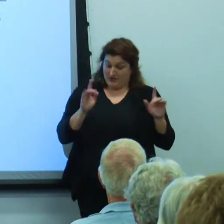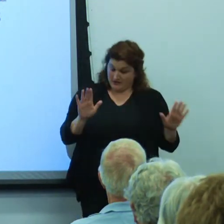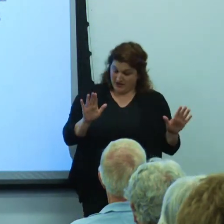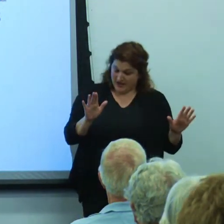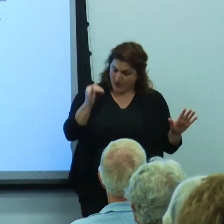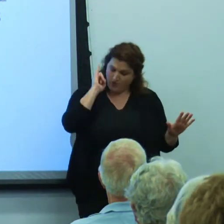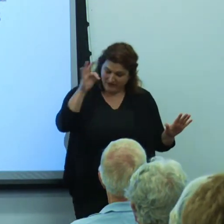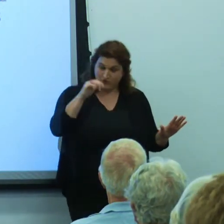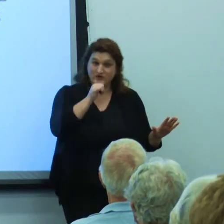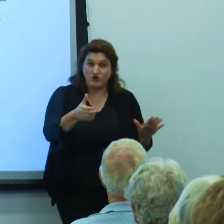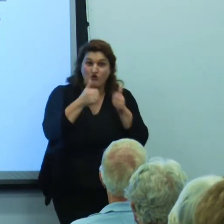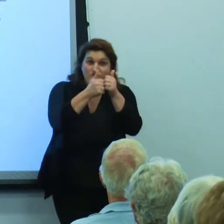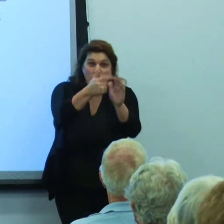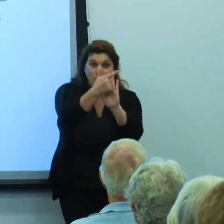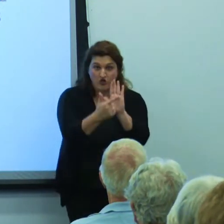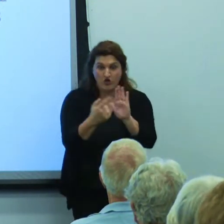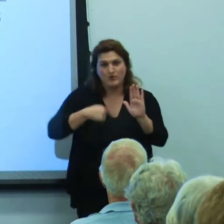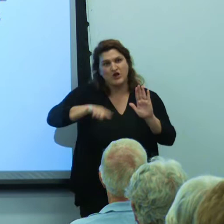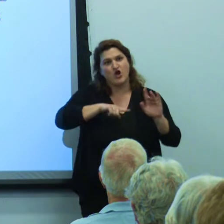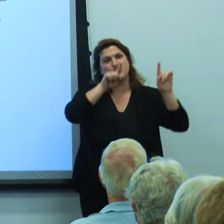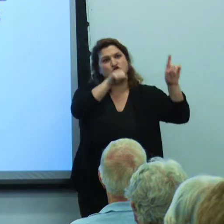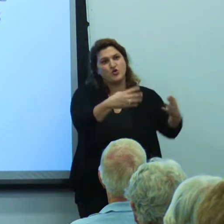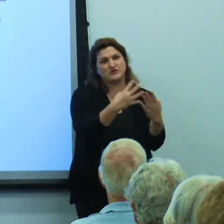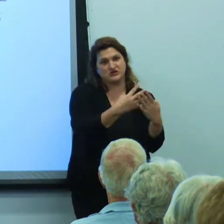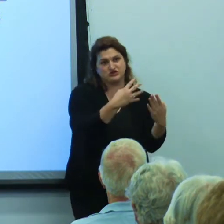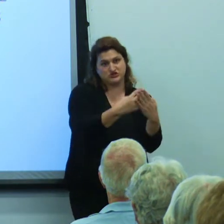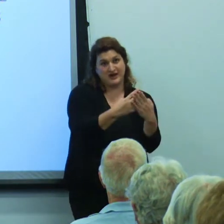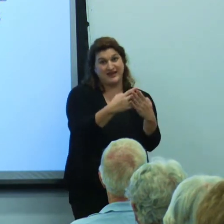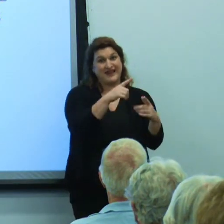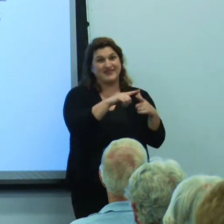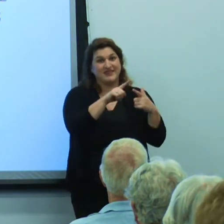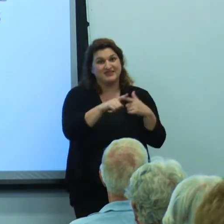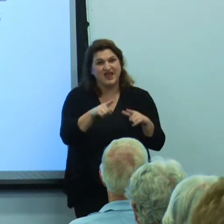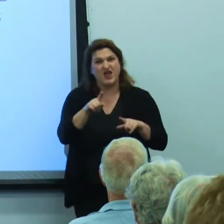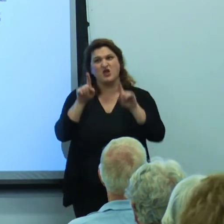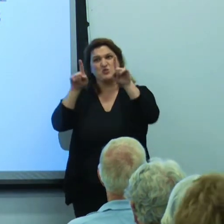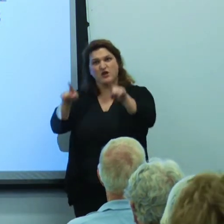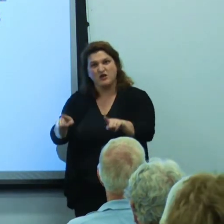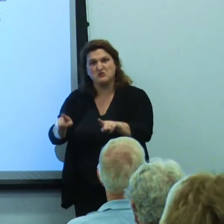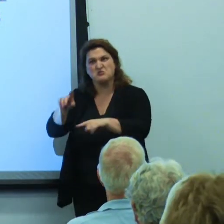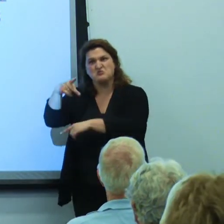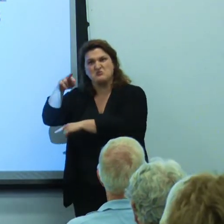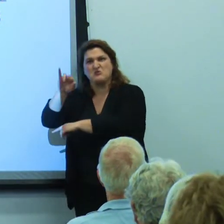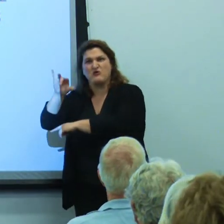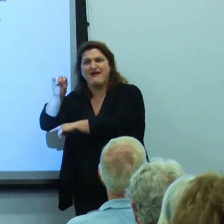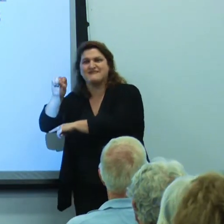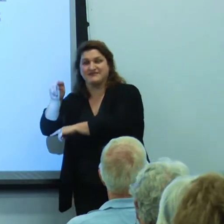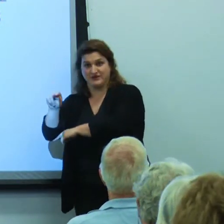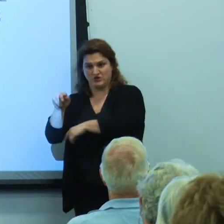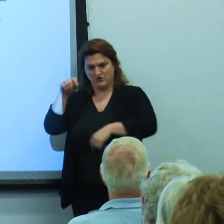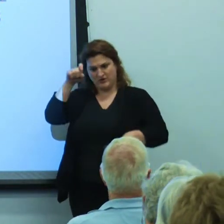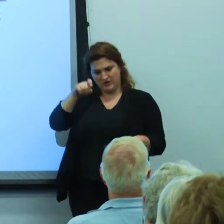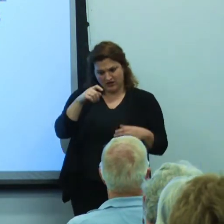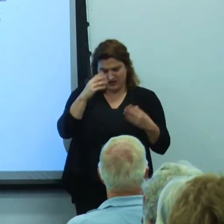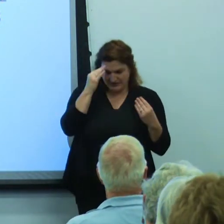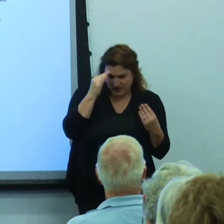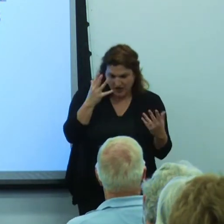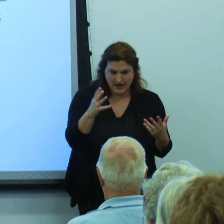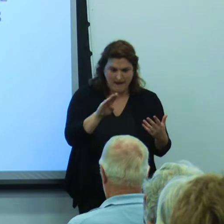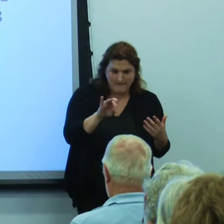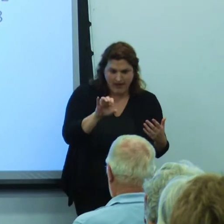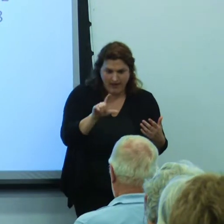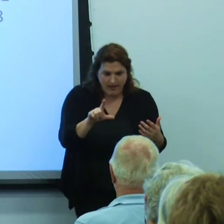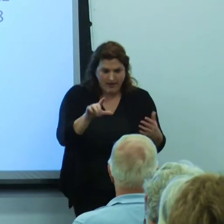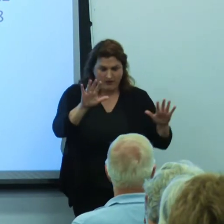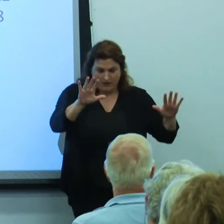to prison. We have to worry about things like bail. And yet, the Ohio Supreme Court said, hey,